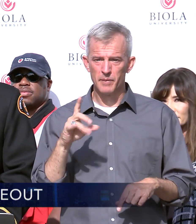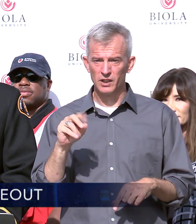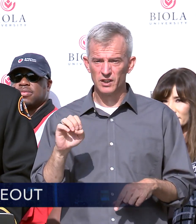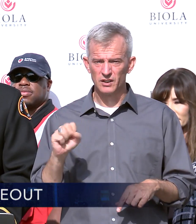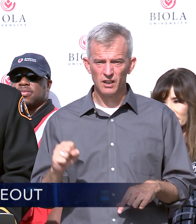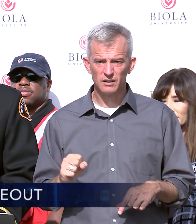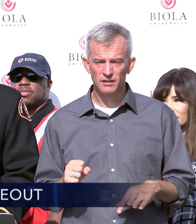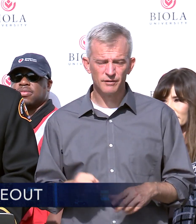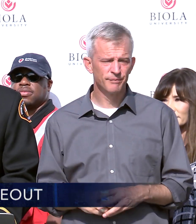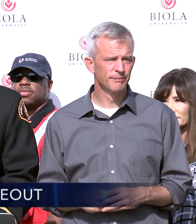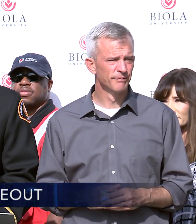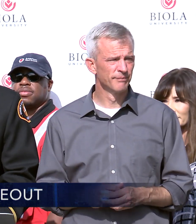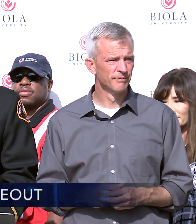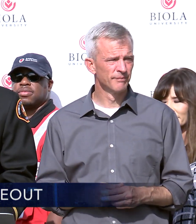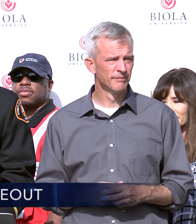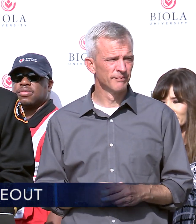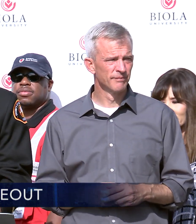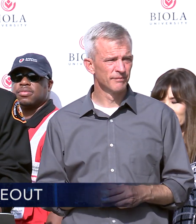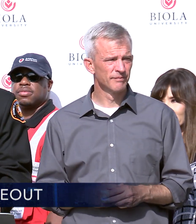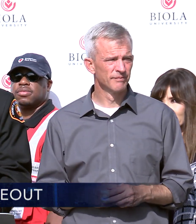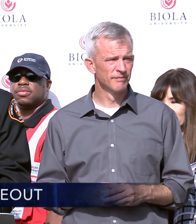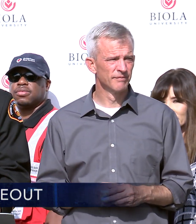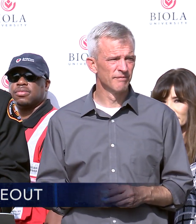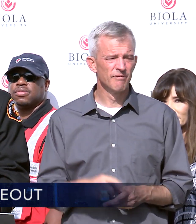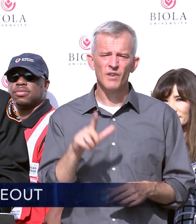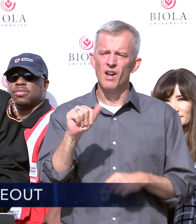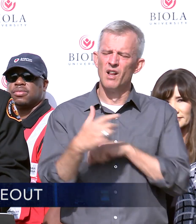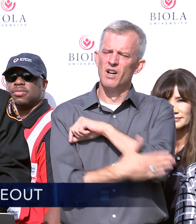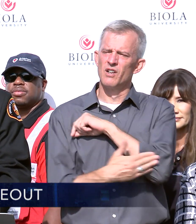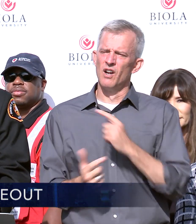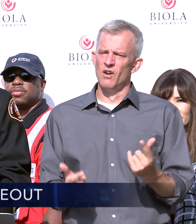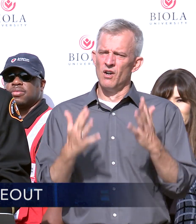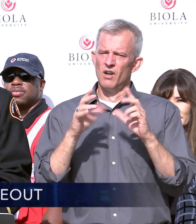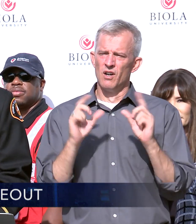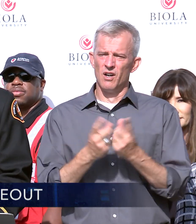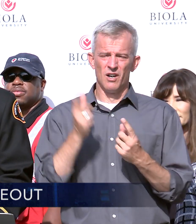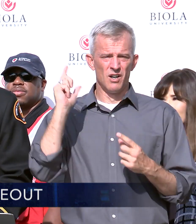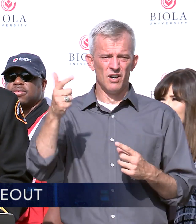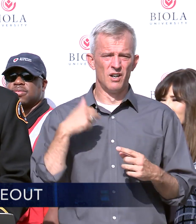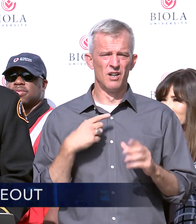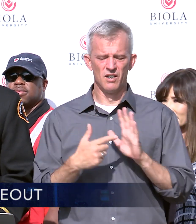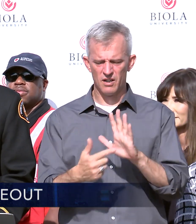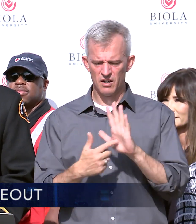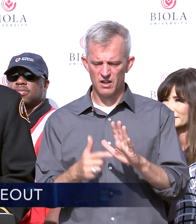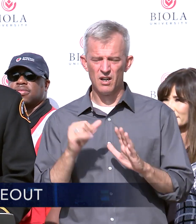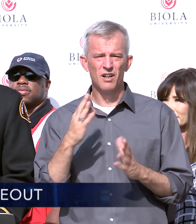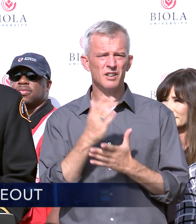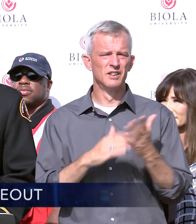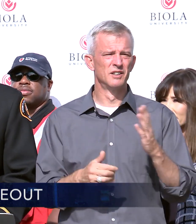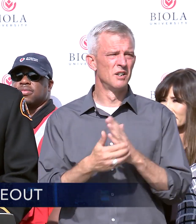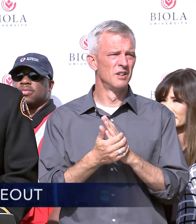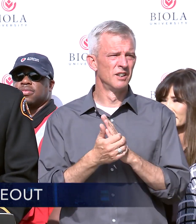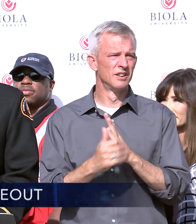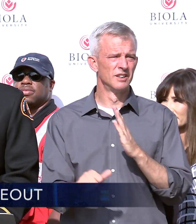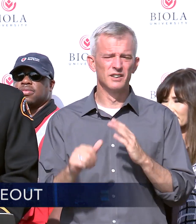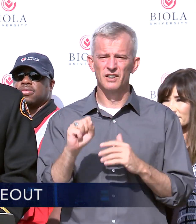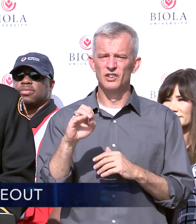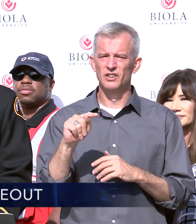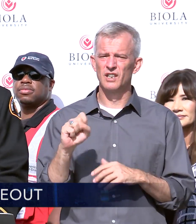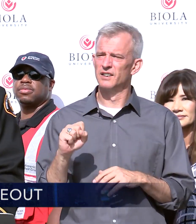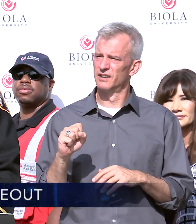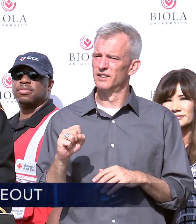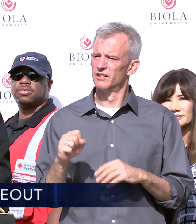potentially will. The Los Angeles County Fire Department later will have a demonstration of some of the skill sets that we